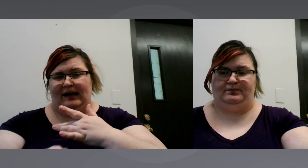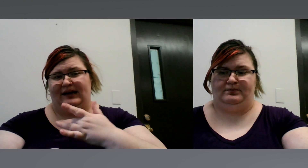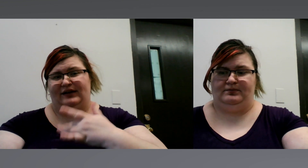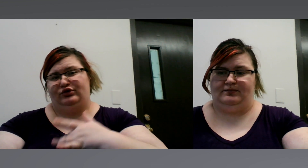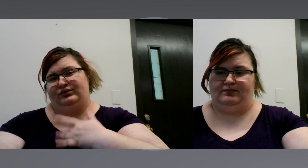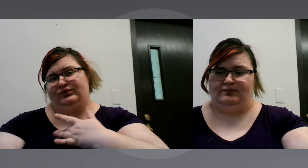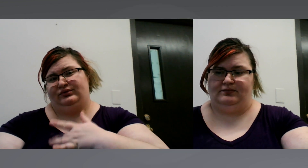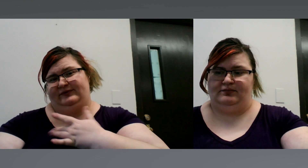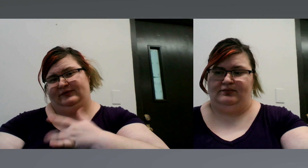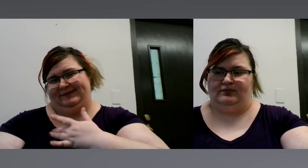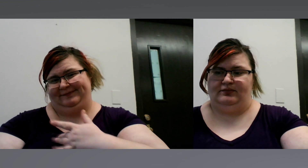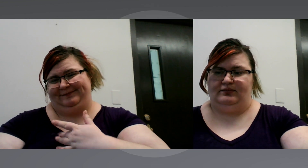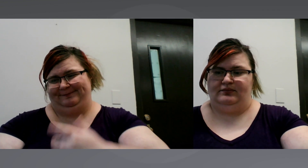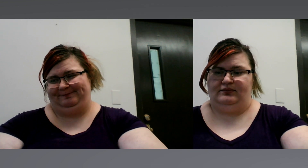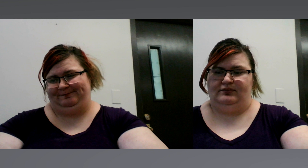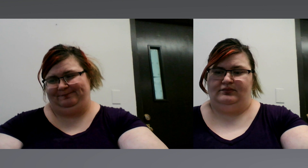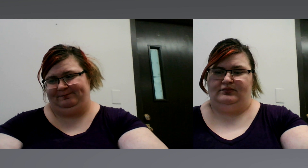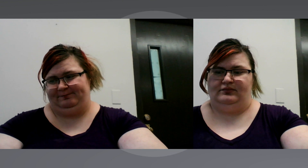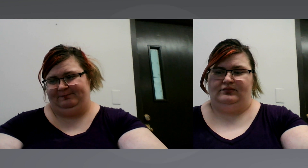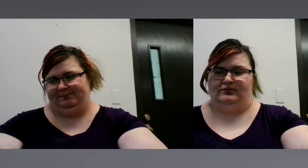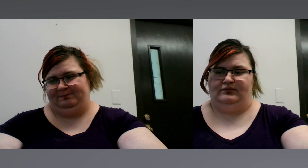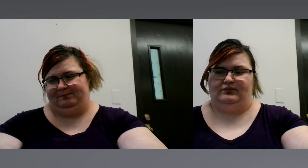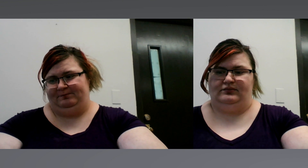But don't use them all at once. That's too confusing.